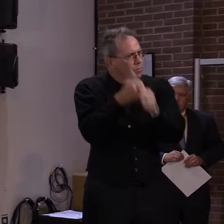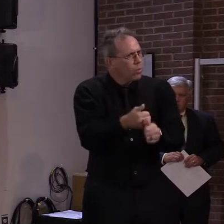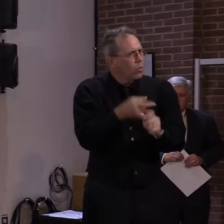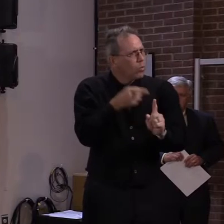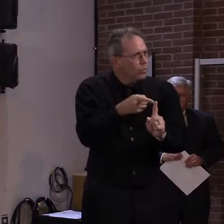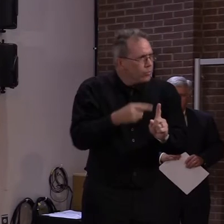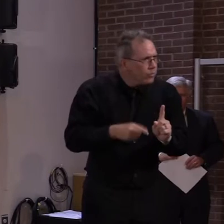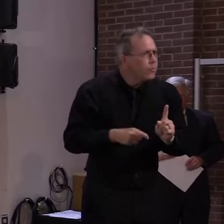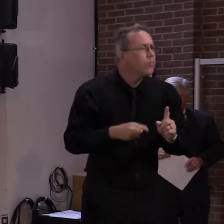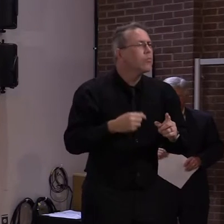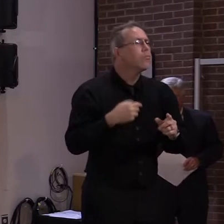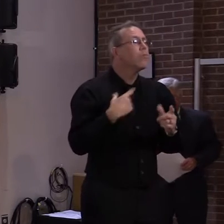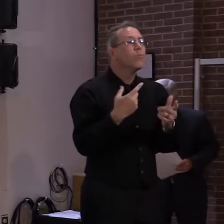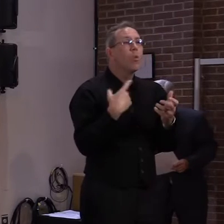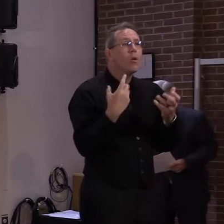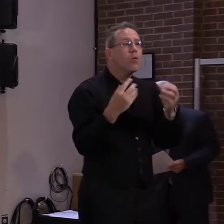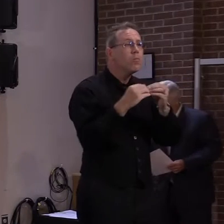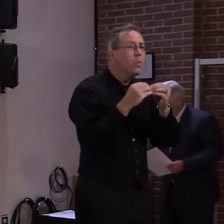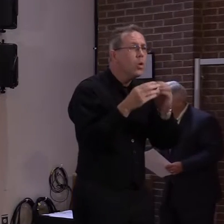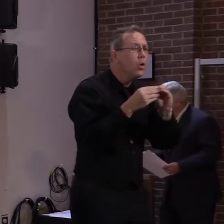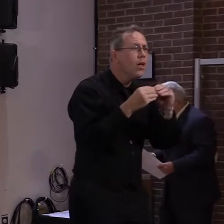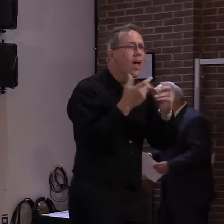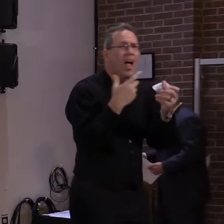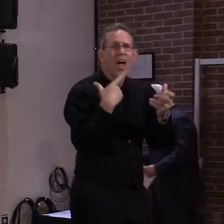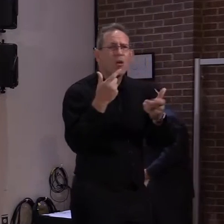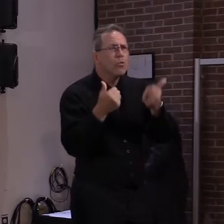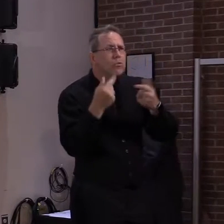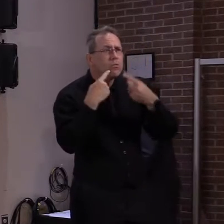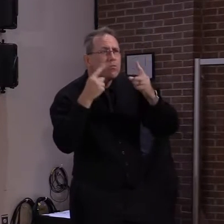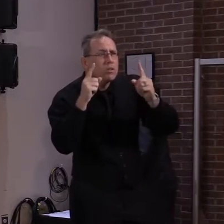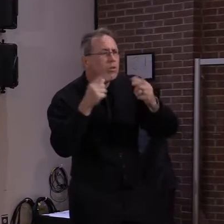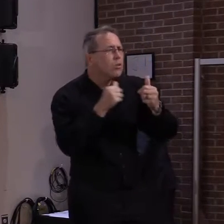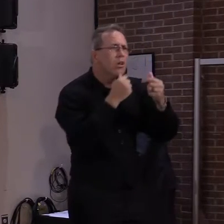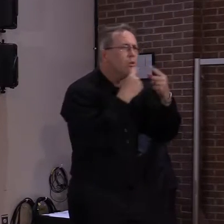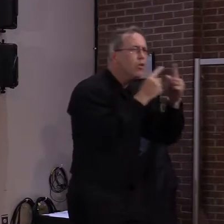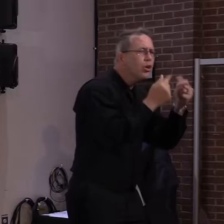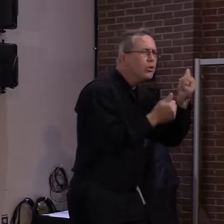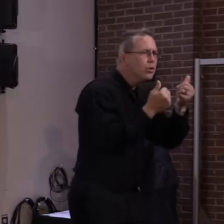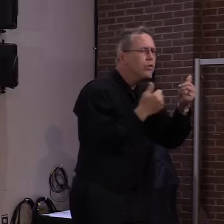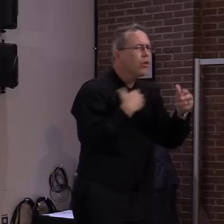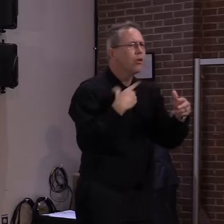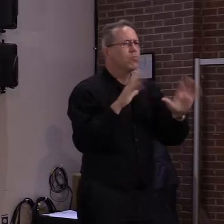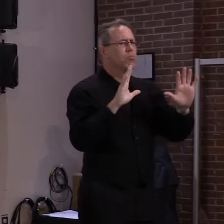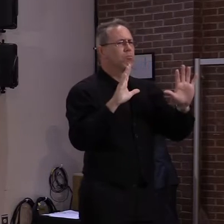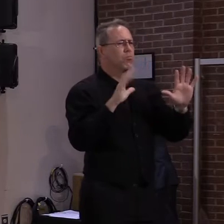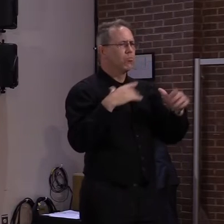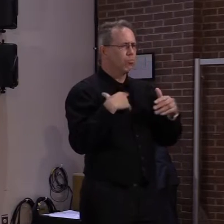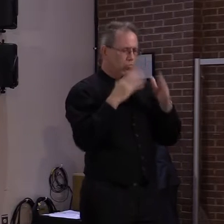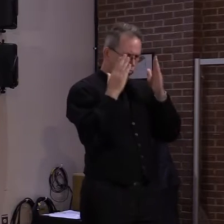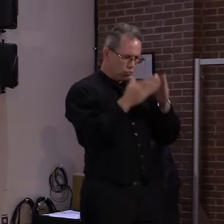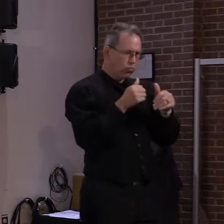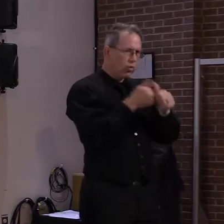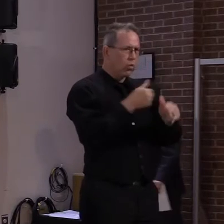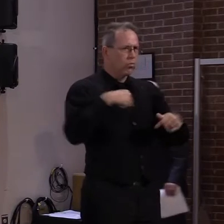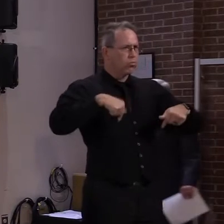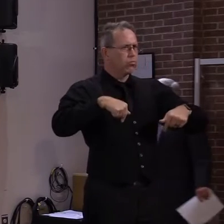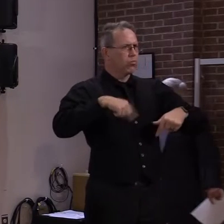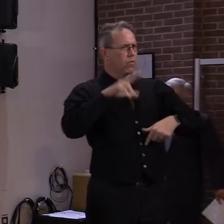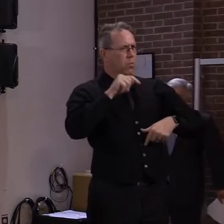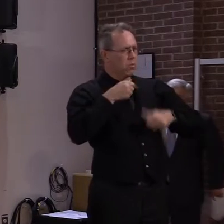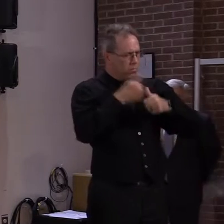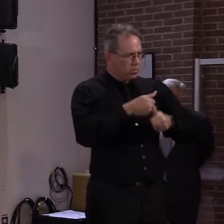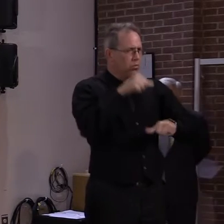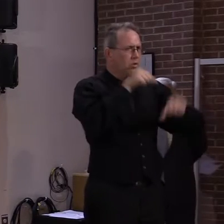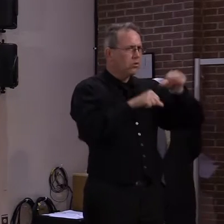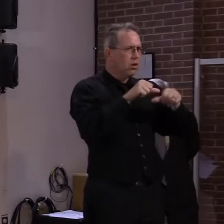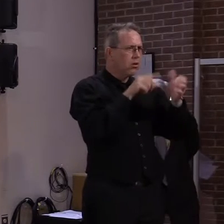less. Yet throughout, we've led the nation in our response, and we continue to lead today. This